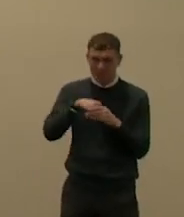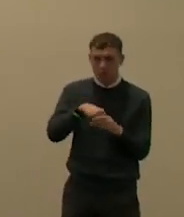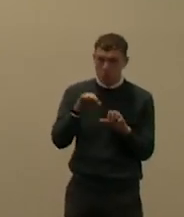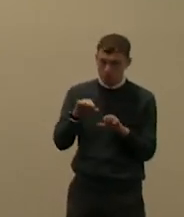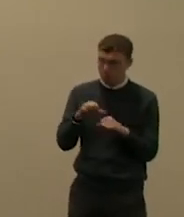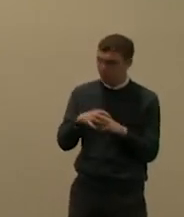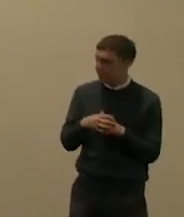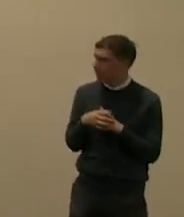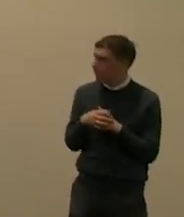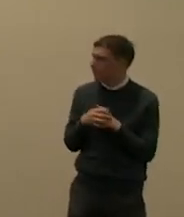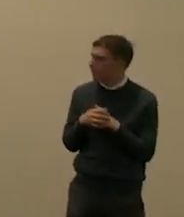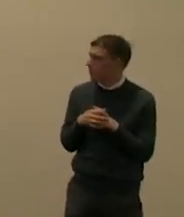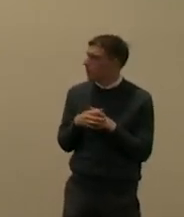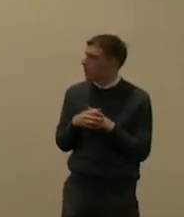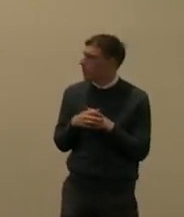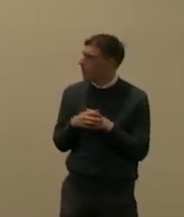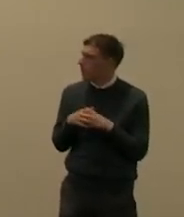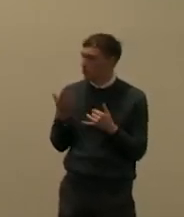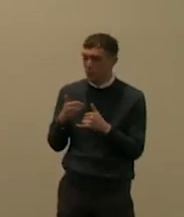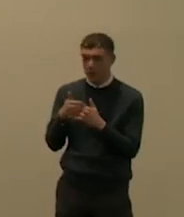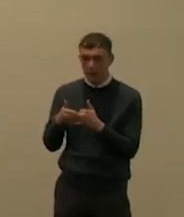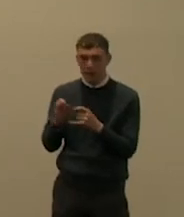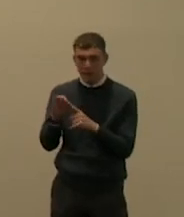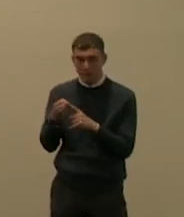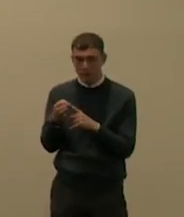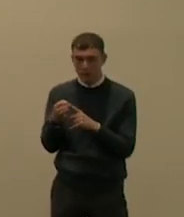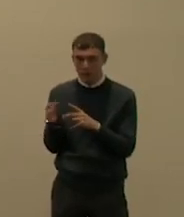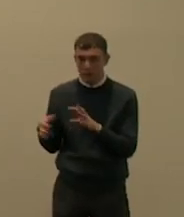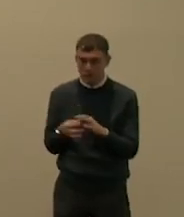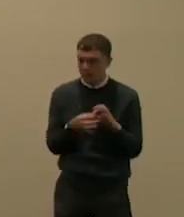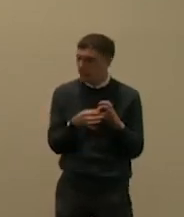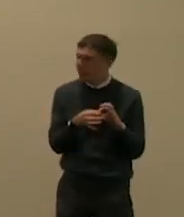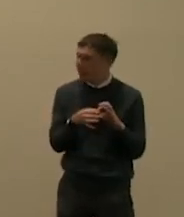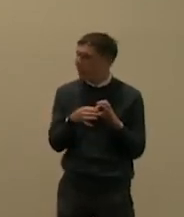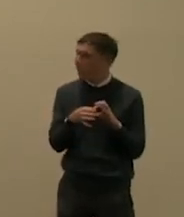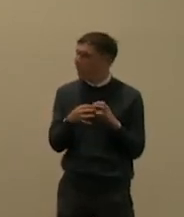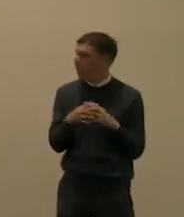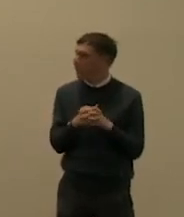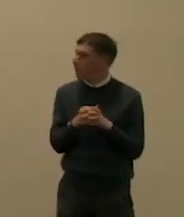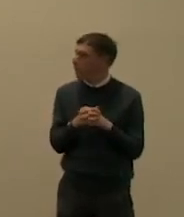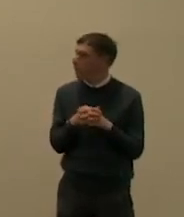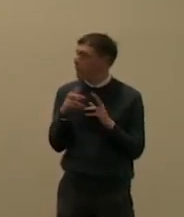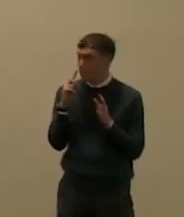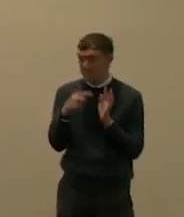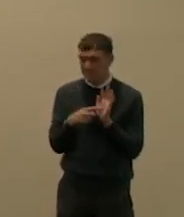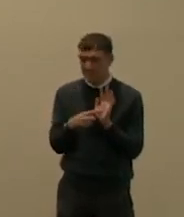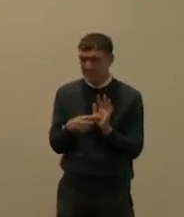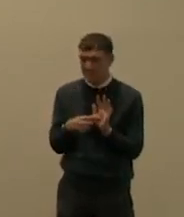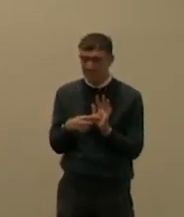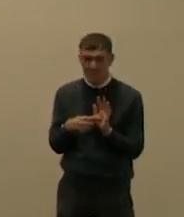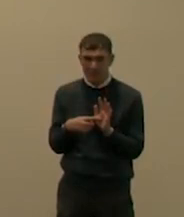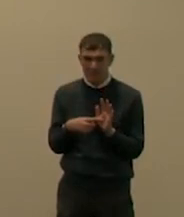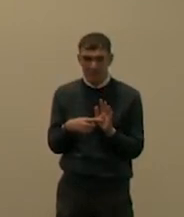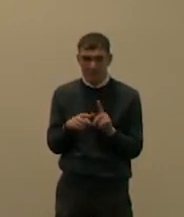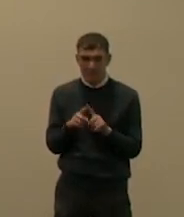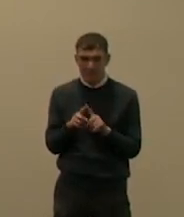you can select, okay, from which endpoint do you want to connect? In this case, you can see here we have a virtual